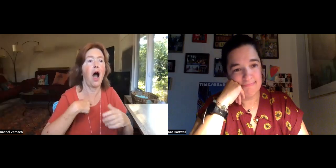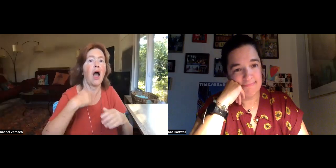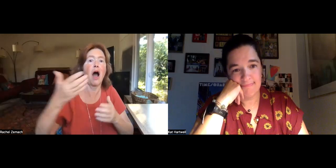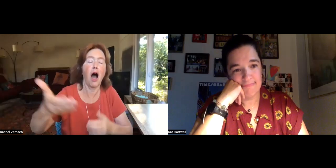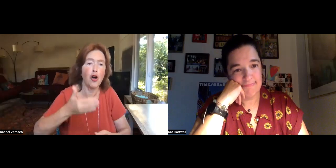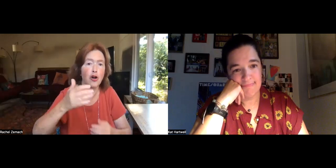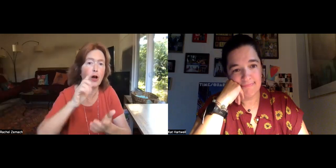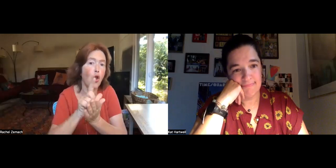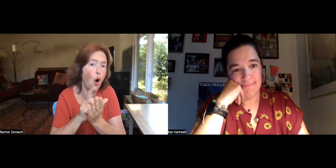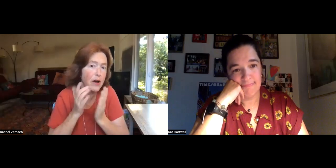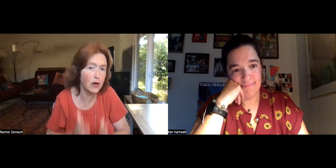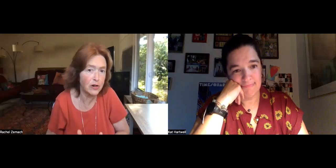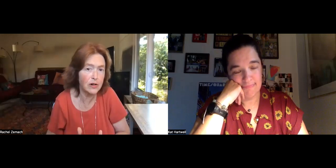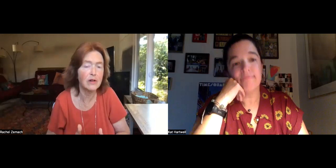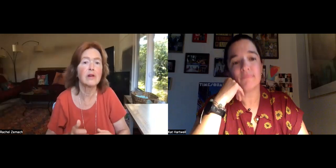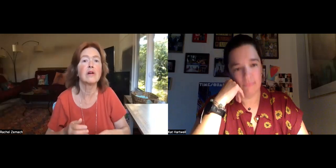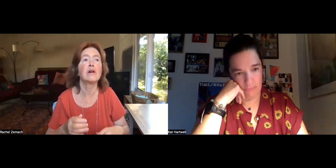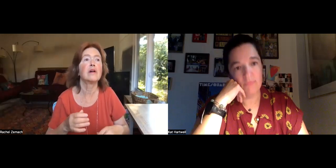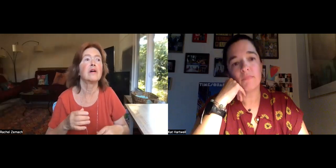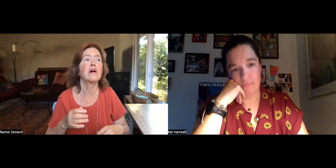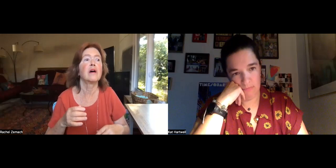I hired a lawyer.